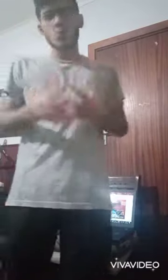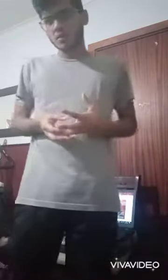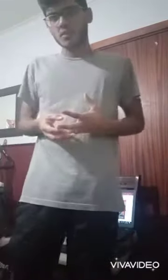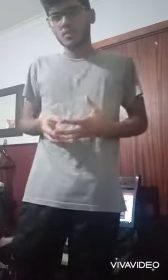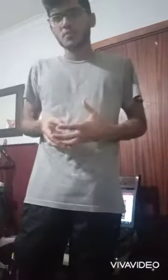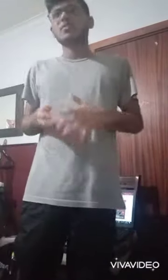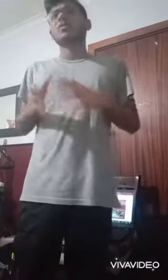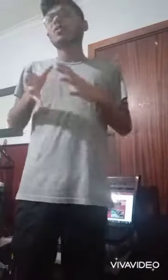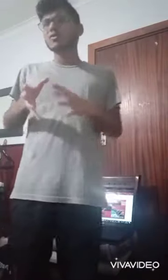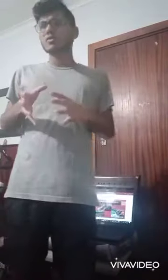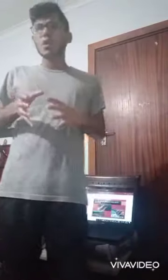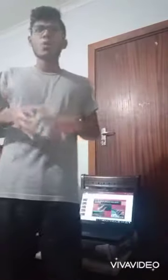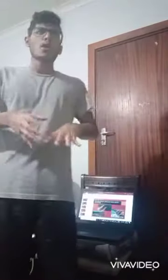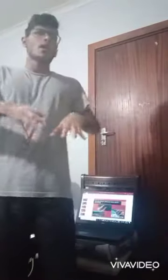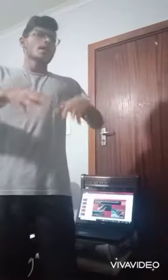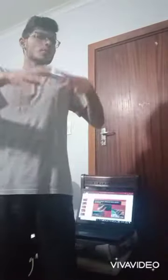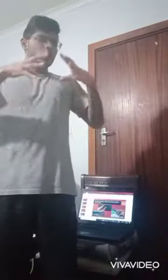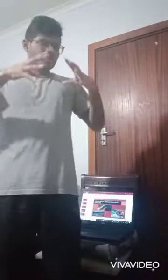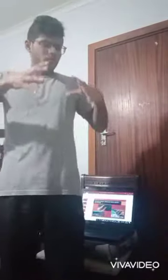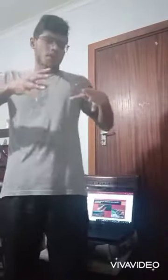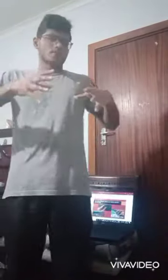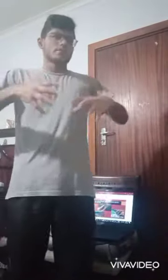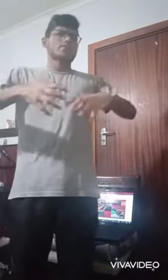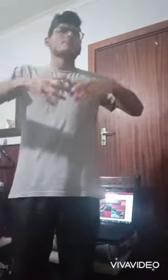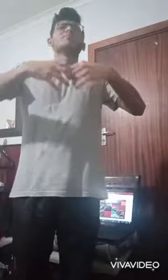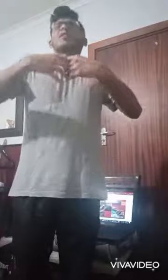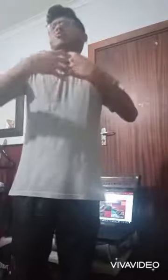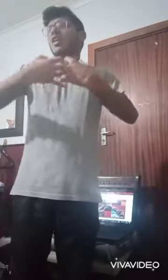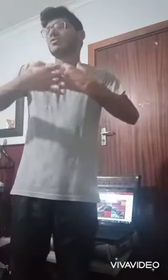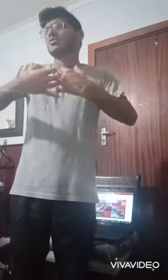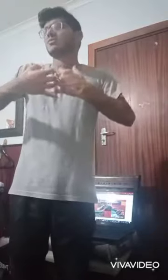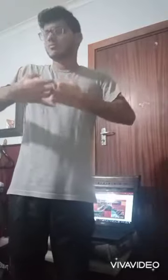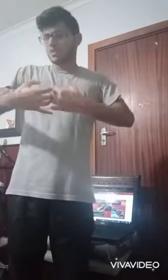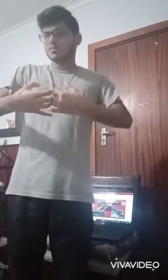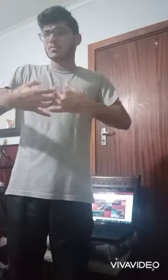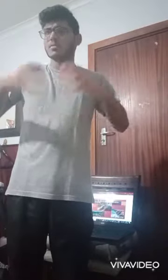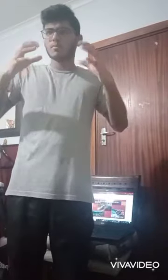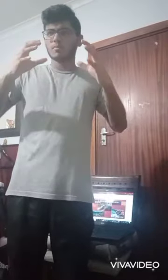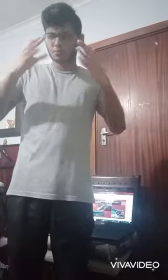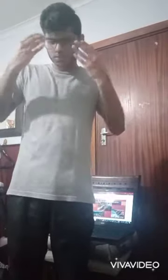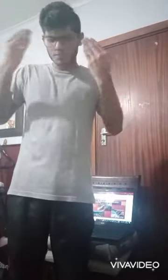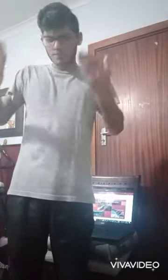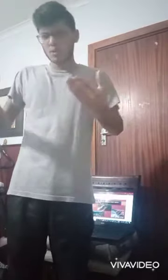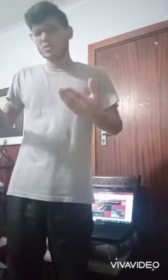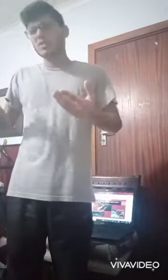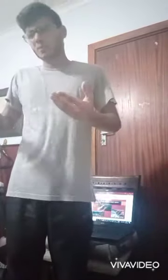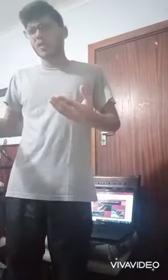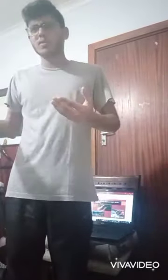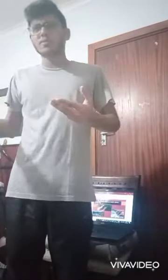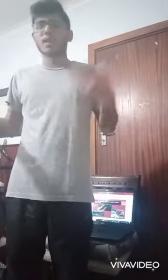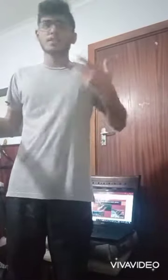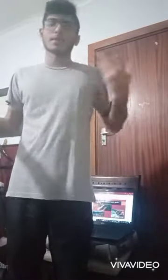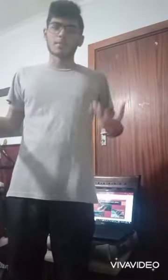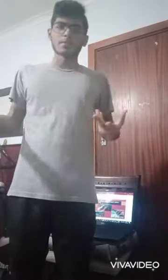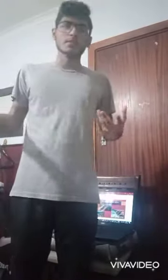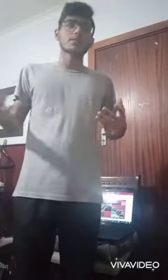water? So when the factories manufacture things, mostly products and other chemicals,